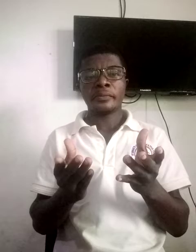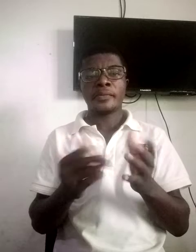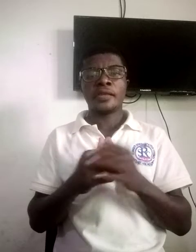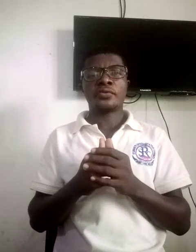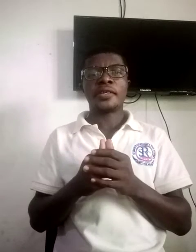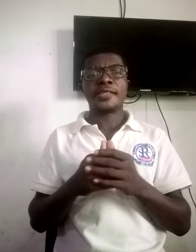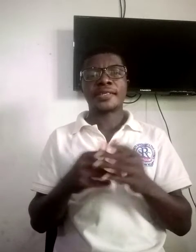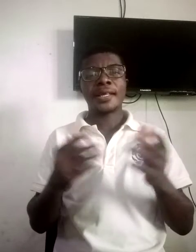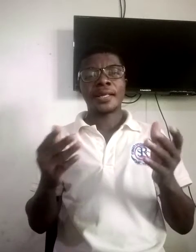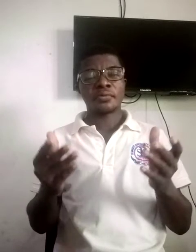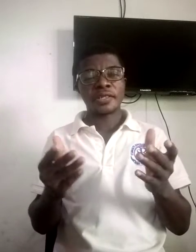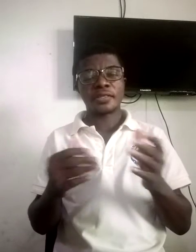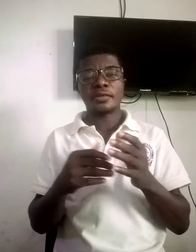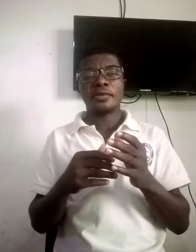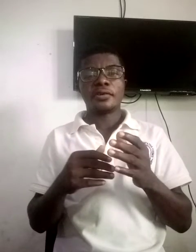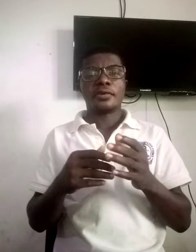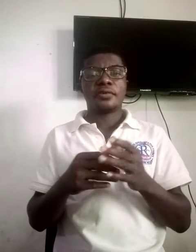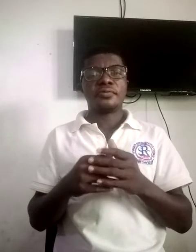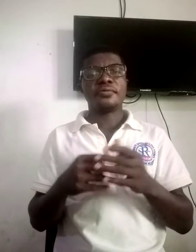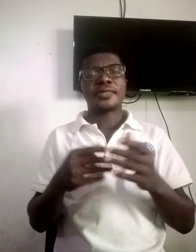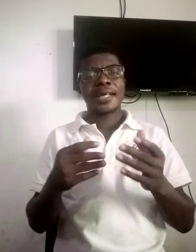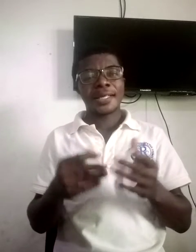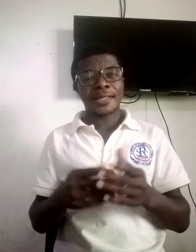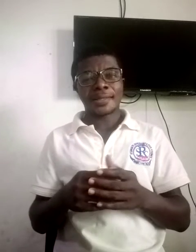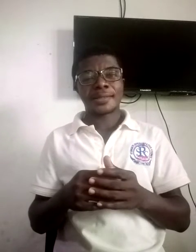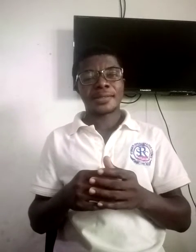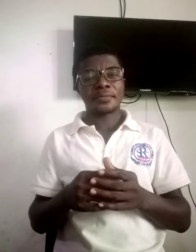So in sign language, you sign it as